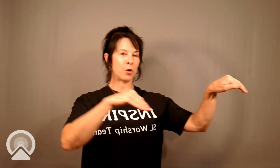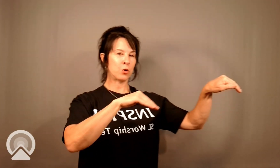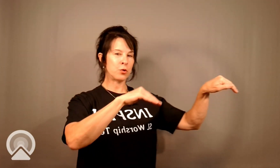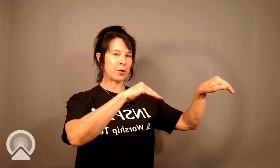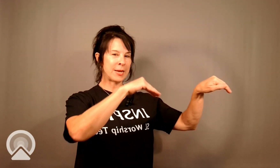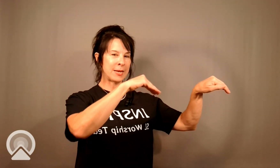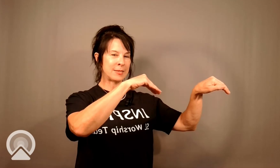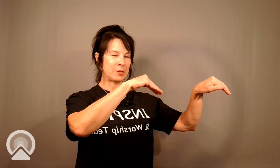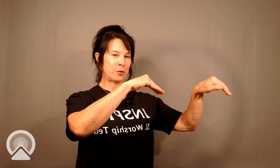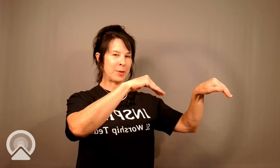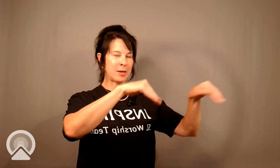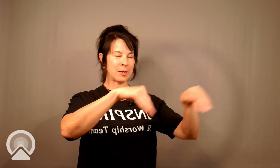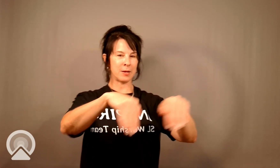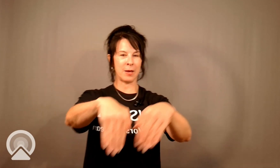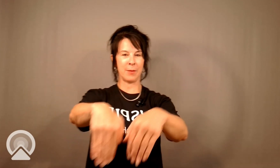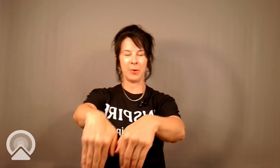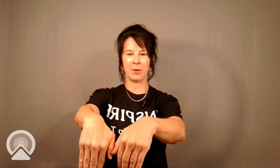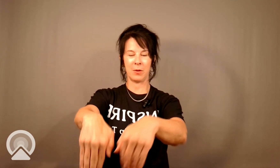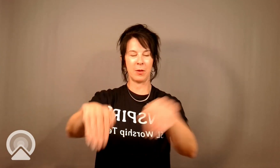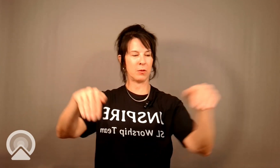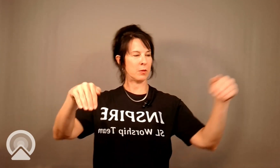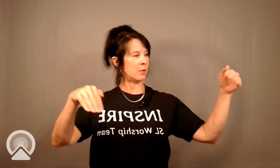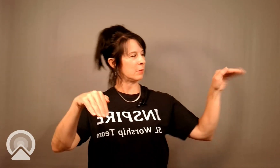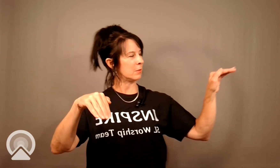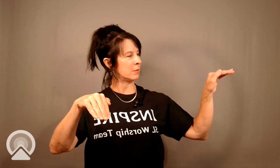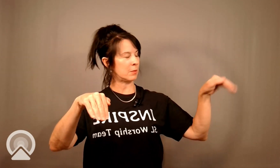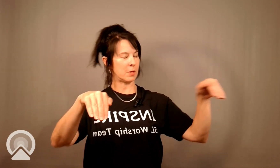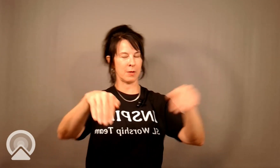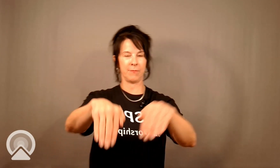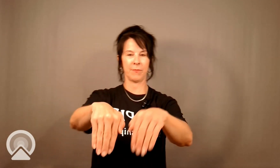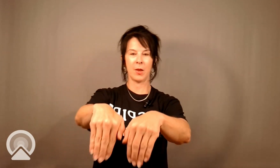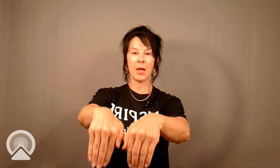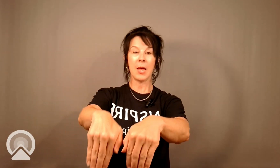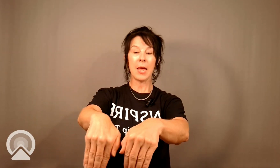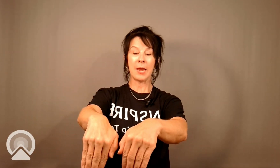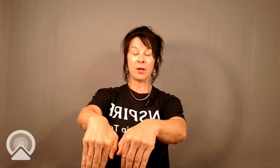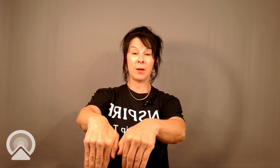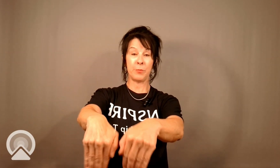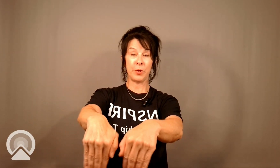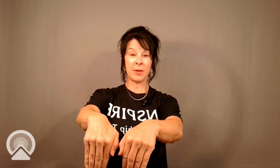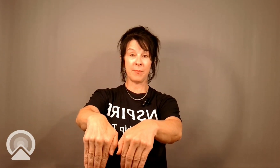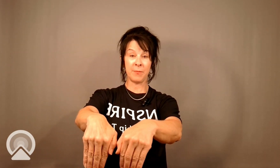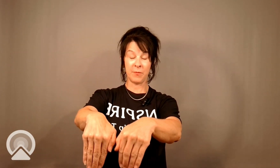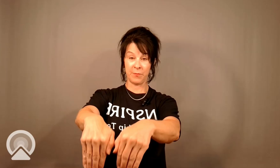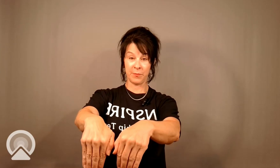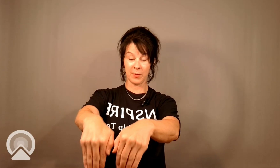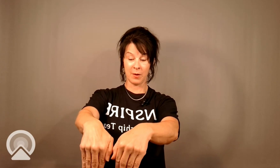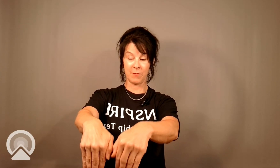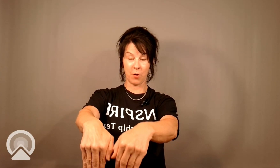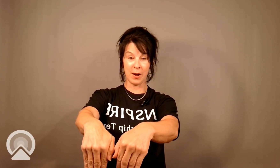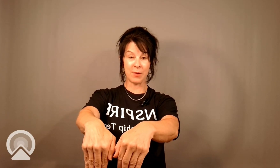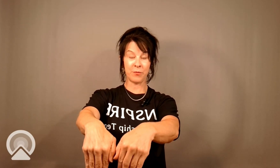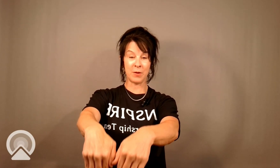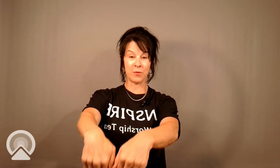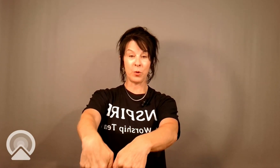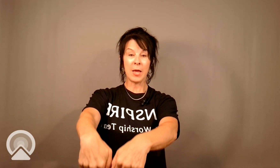curl your hands a little bit like a cup. Yeah. And put them far out in front of you and